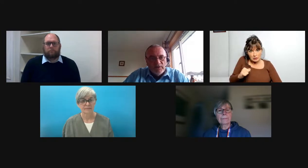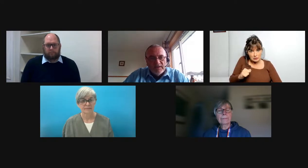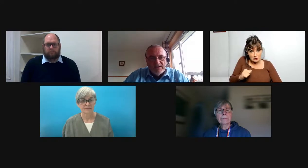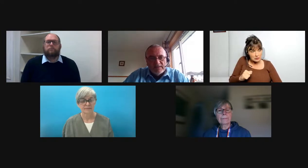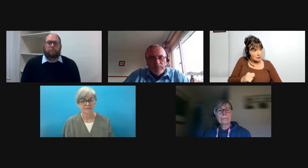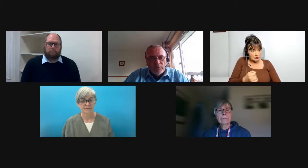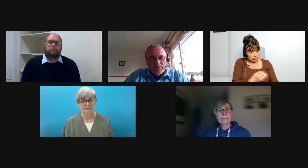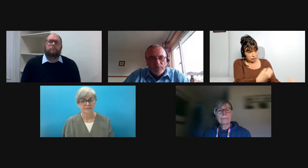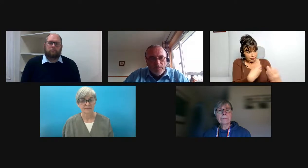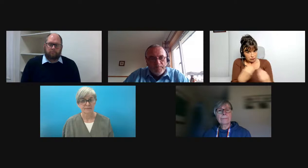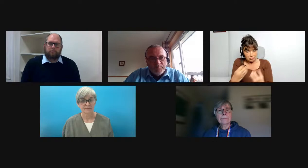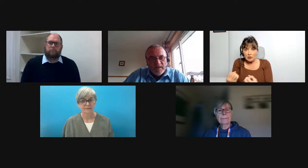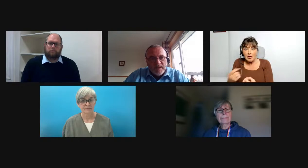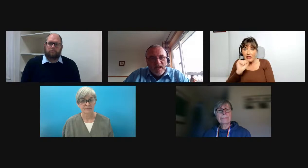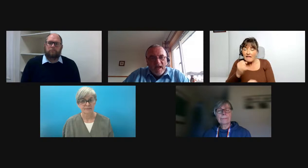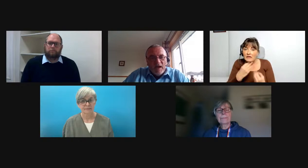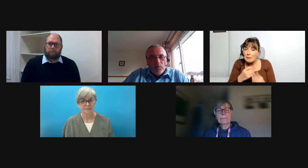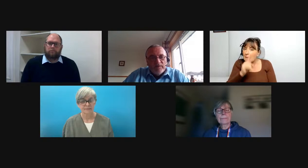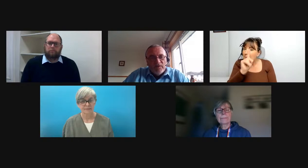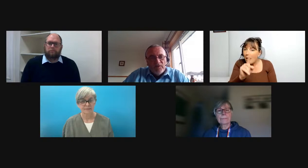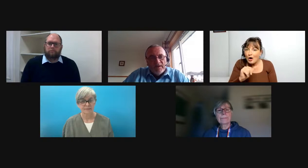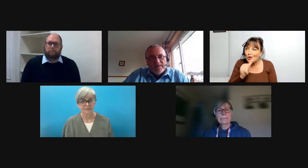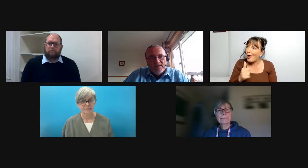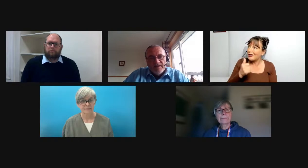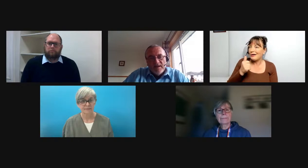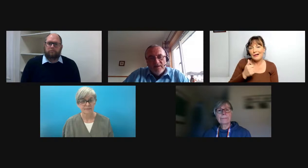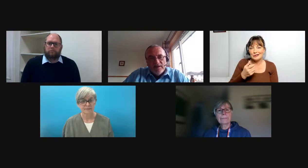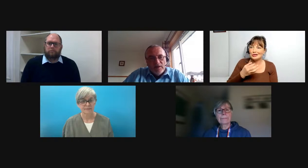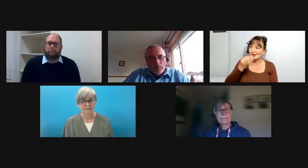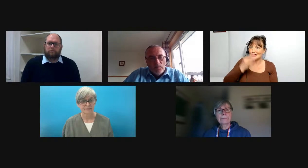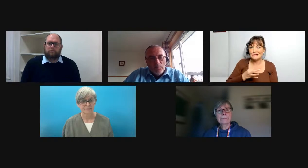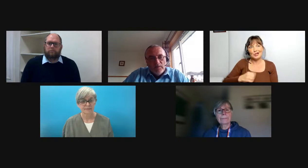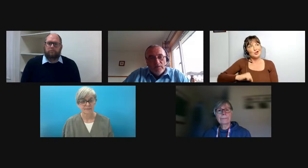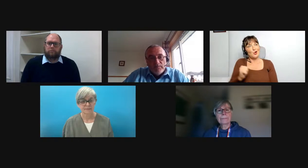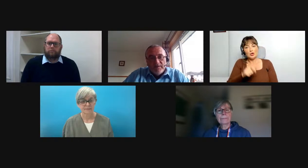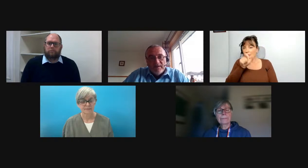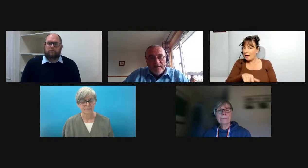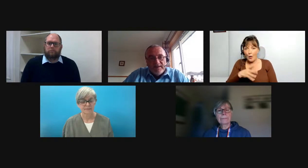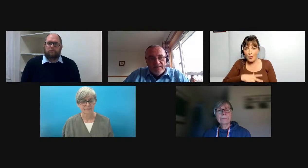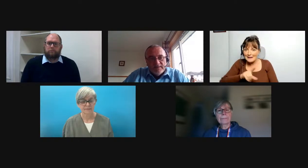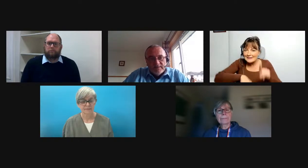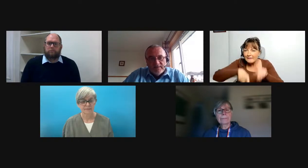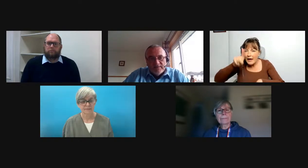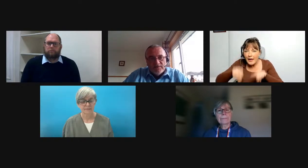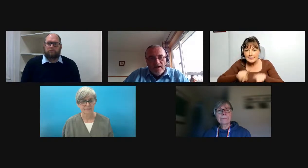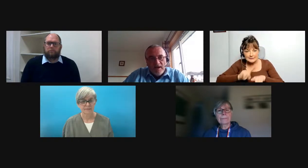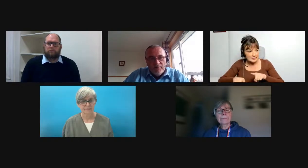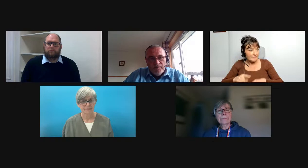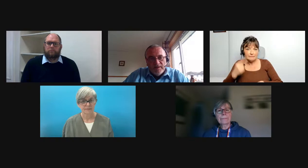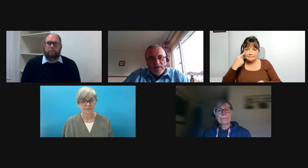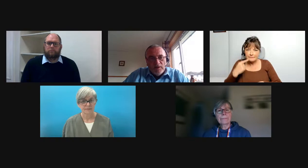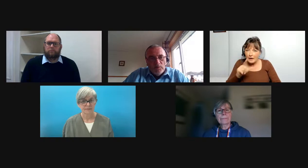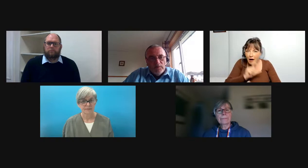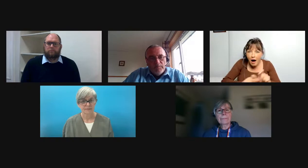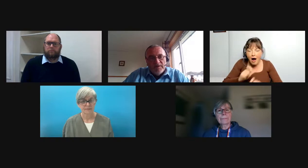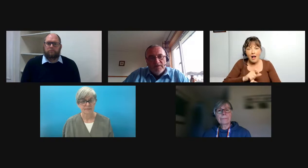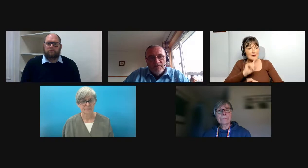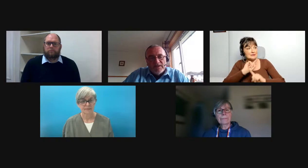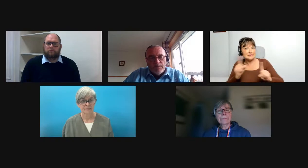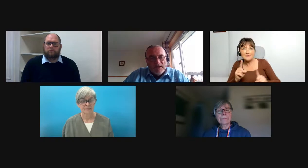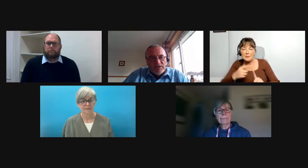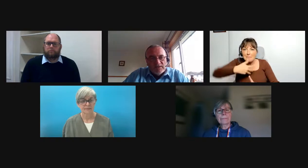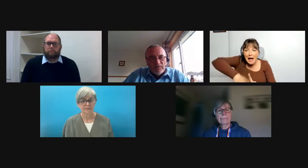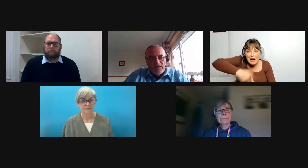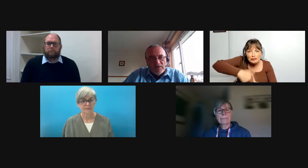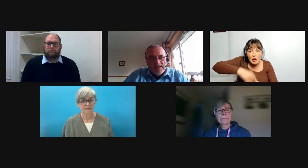diverse communities as possible. And one of the things that we would be delighted to have would be to